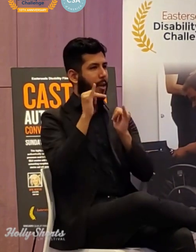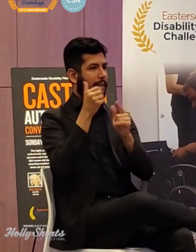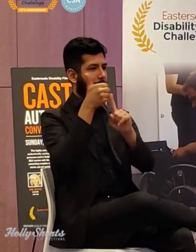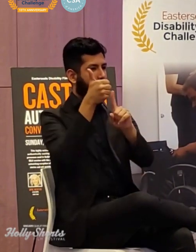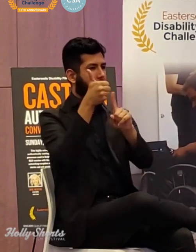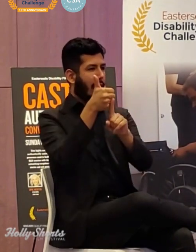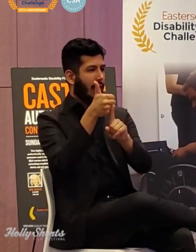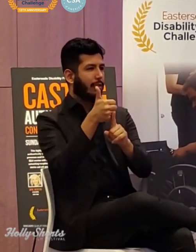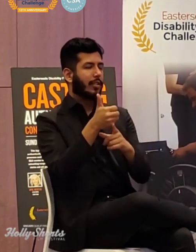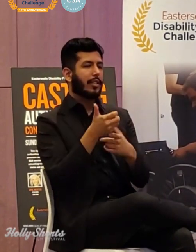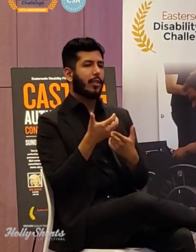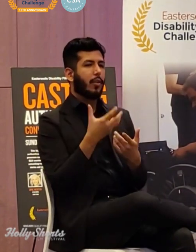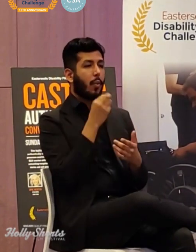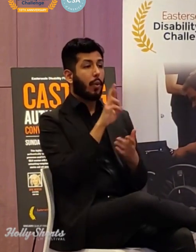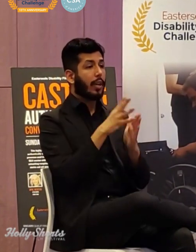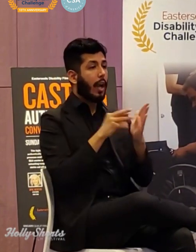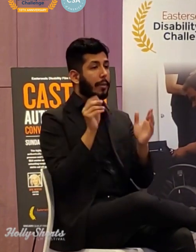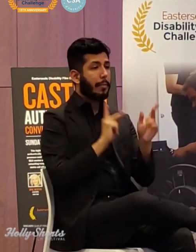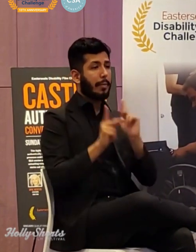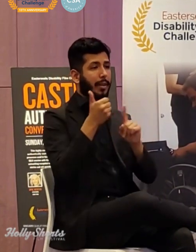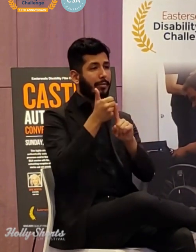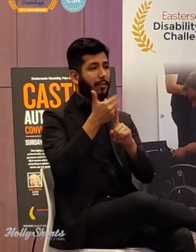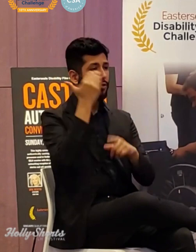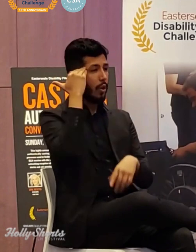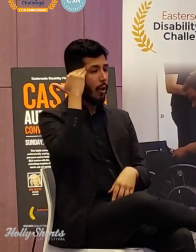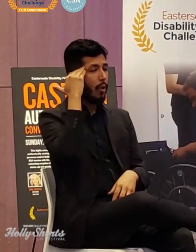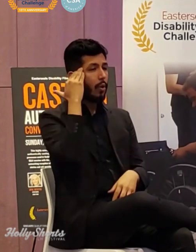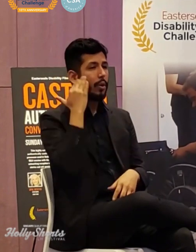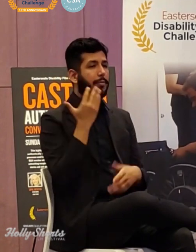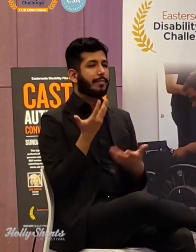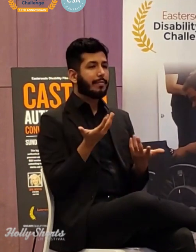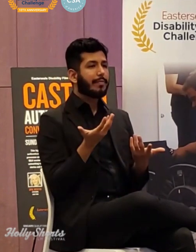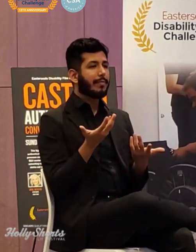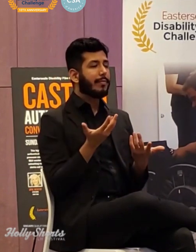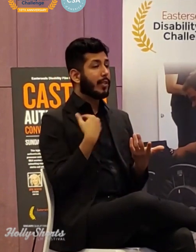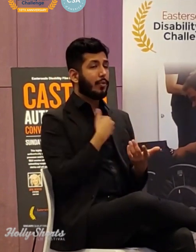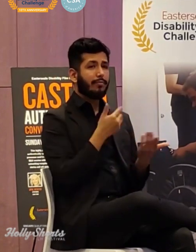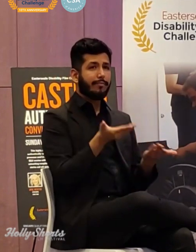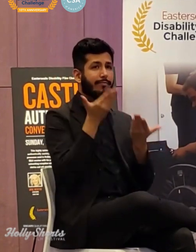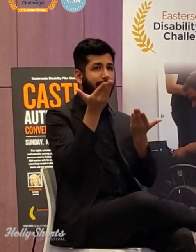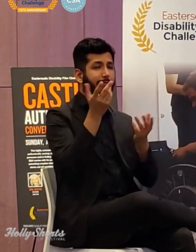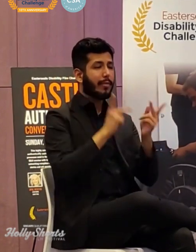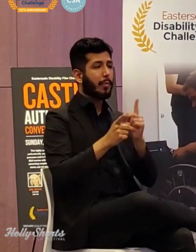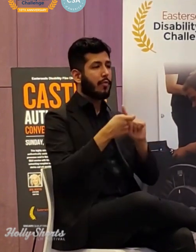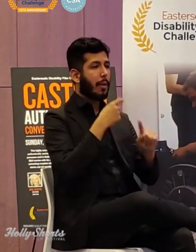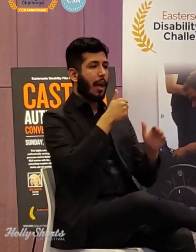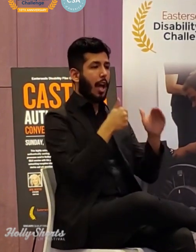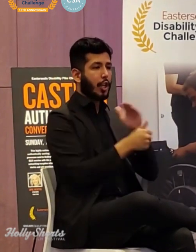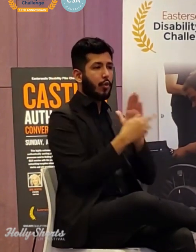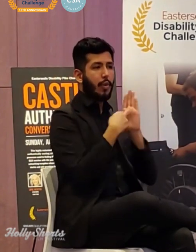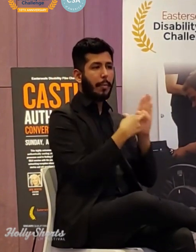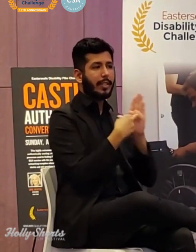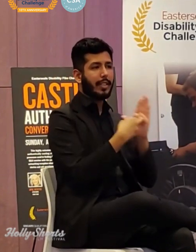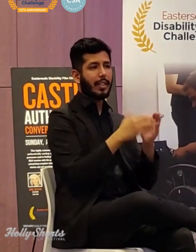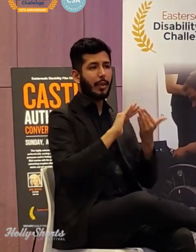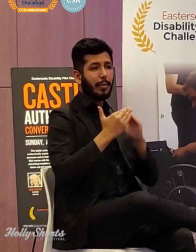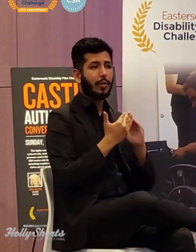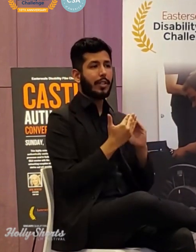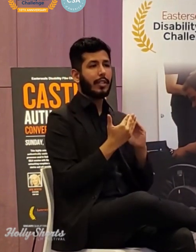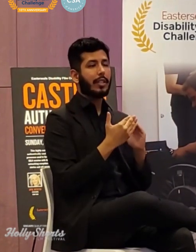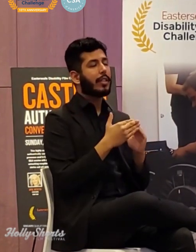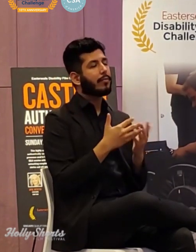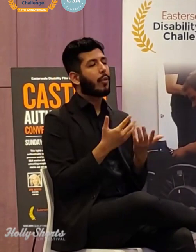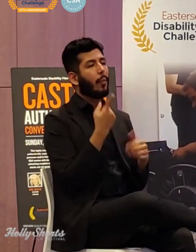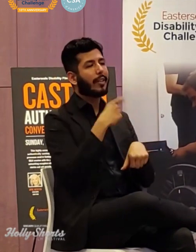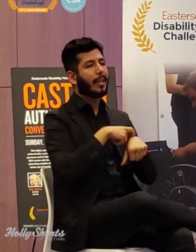they know, and we're still in a space where a lot of those people are not from underrepresented communities. And I've definitely had the conversation of,